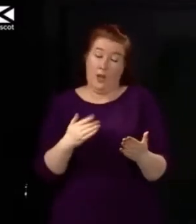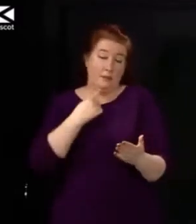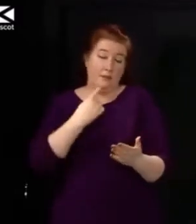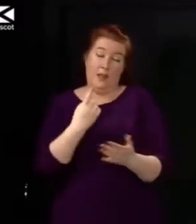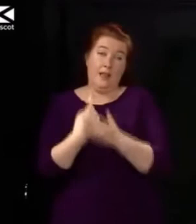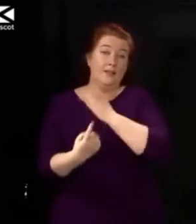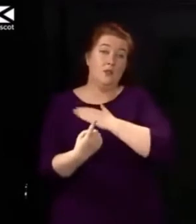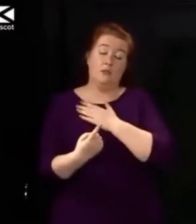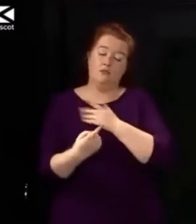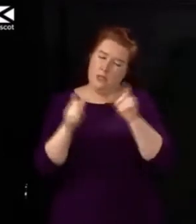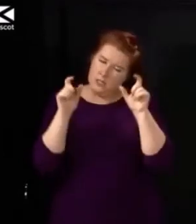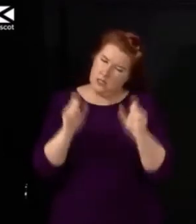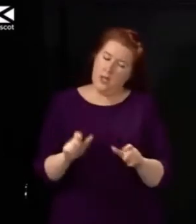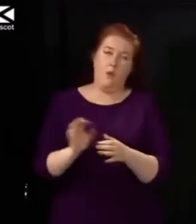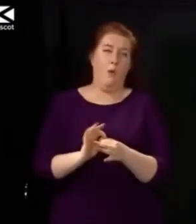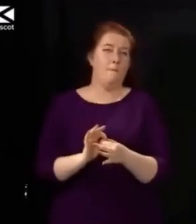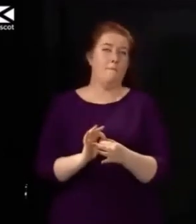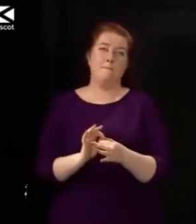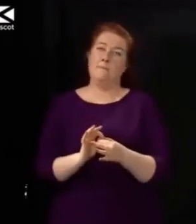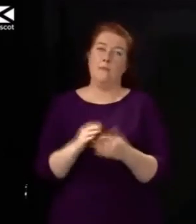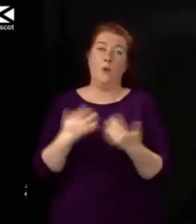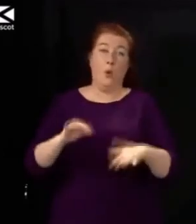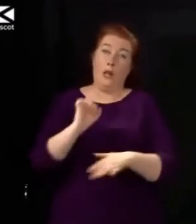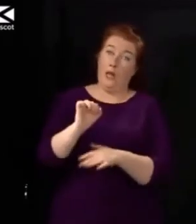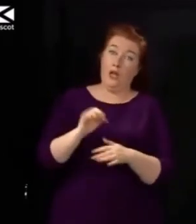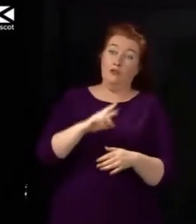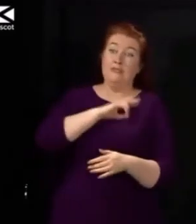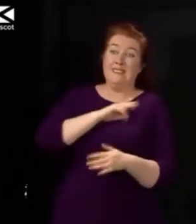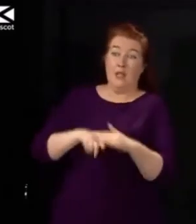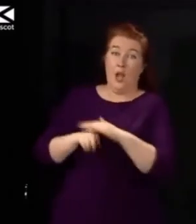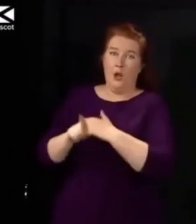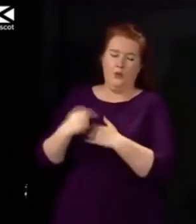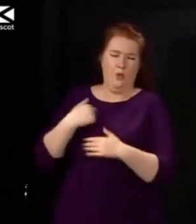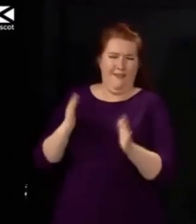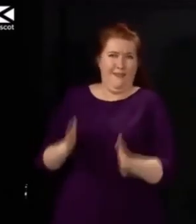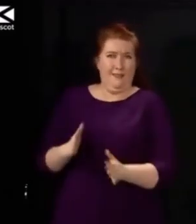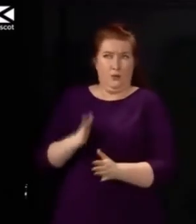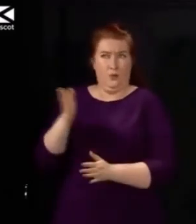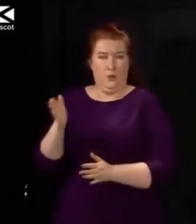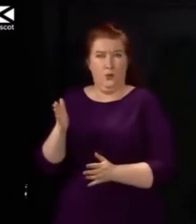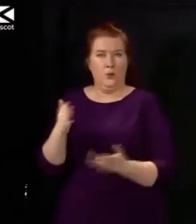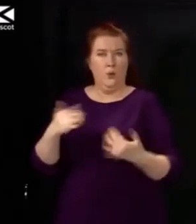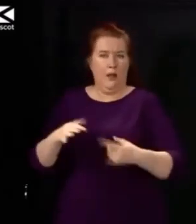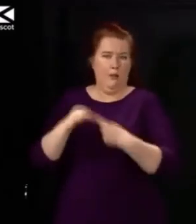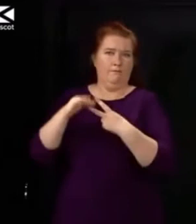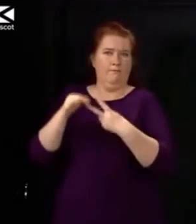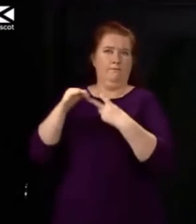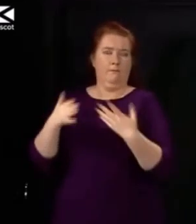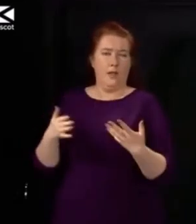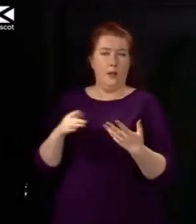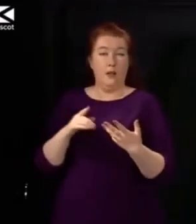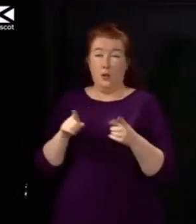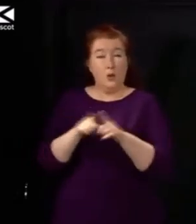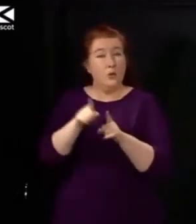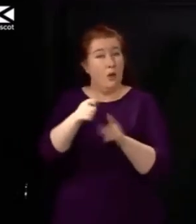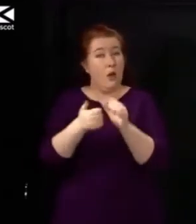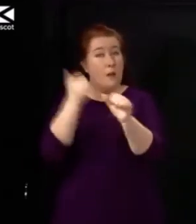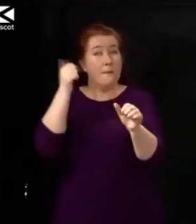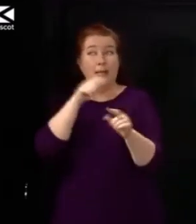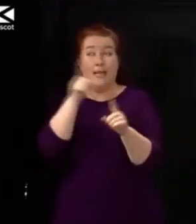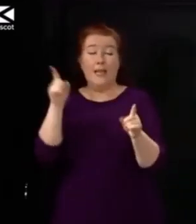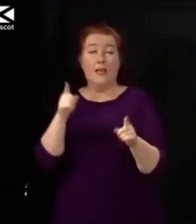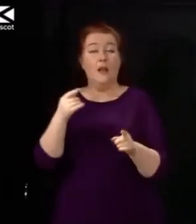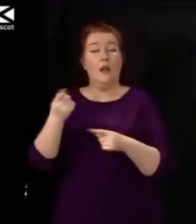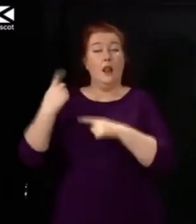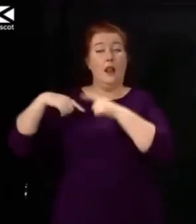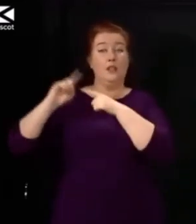home unless your reason for being out of your house is genuinely essential. And secondly, to employers, if you had staff working at